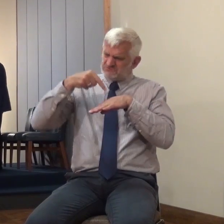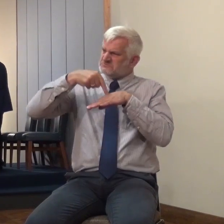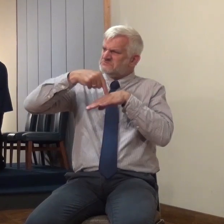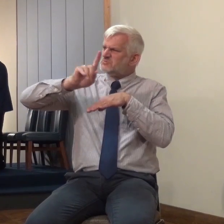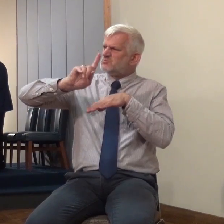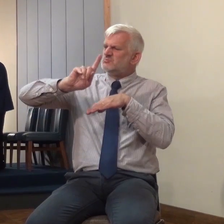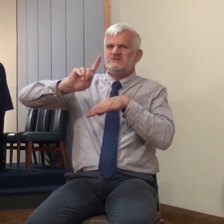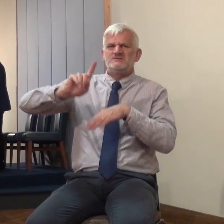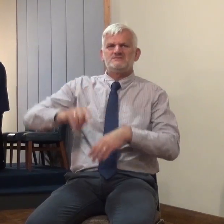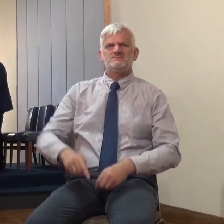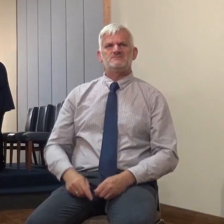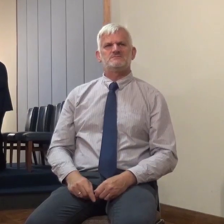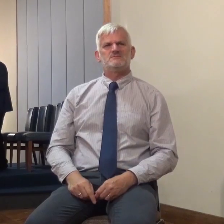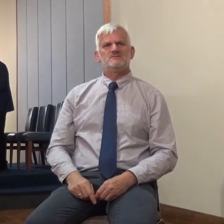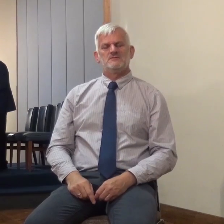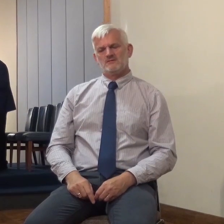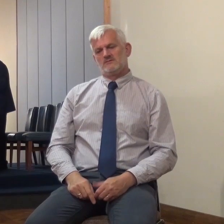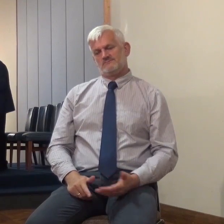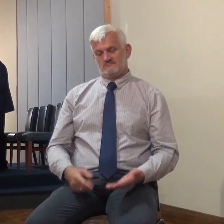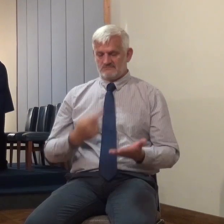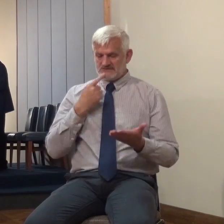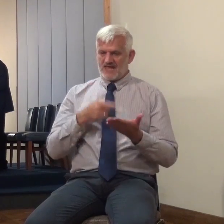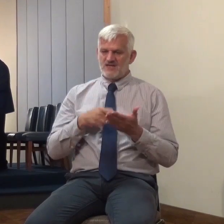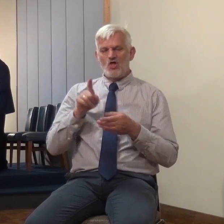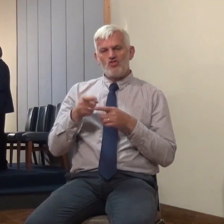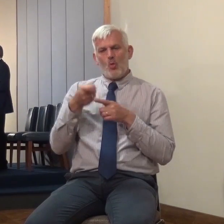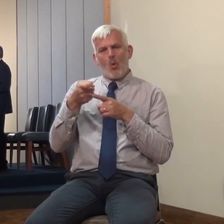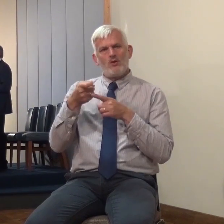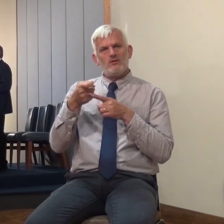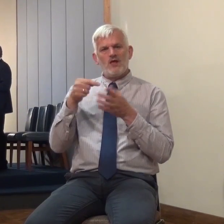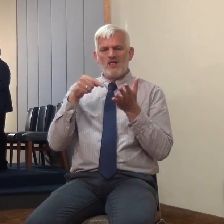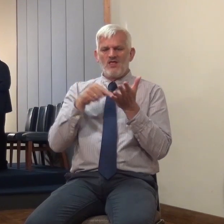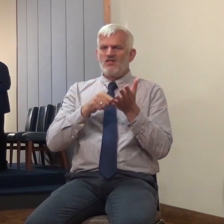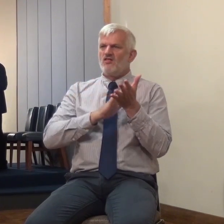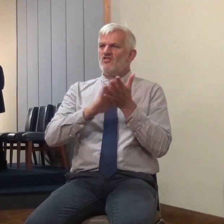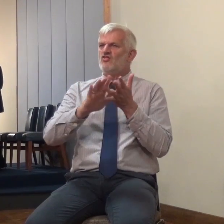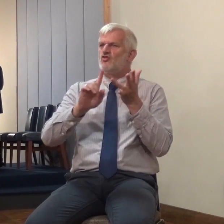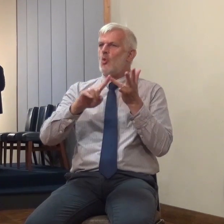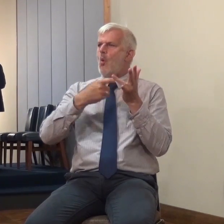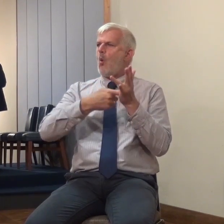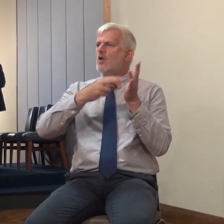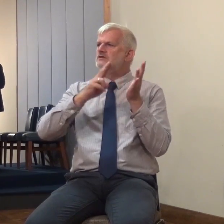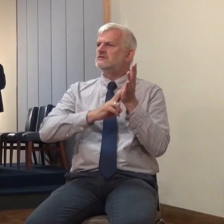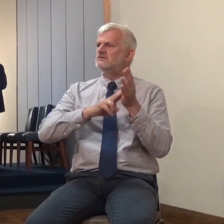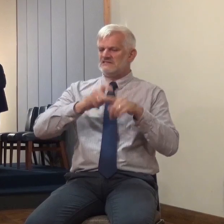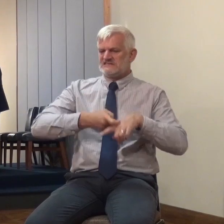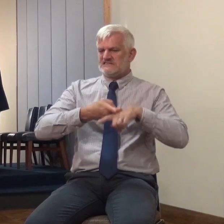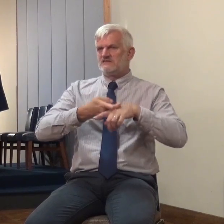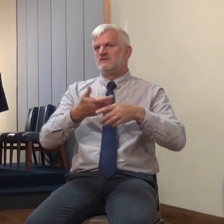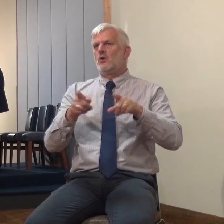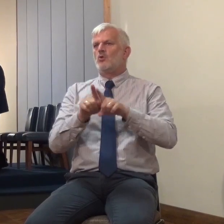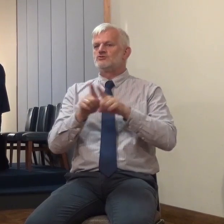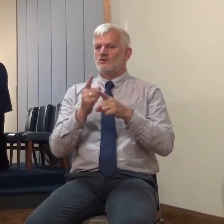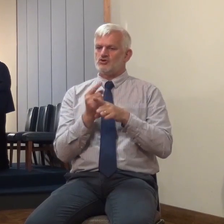there? He describes it, doesn't he, to us as a thorn in the flesh, and also as a messenger of